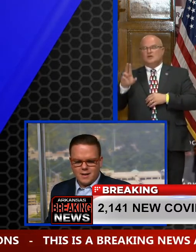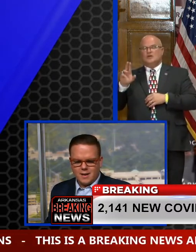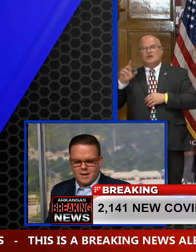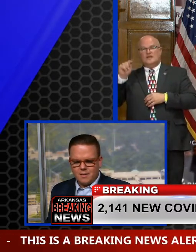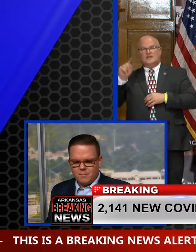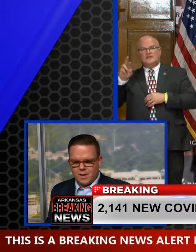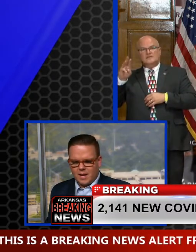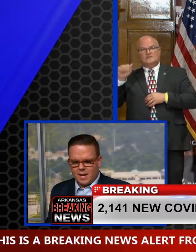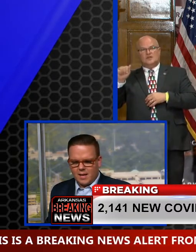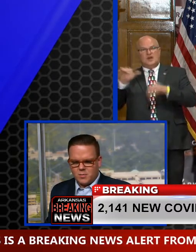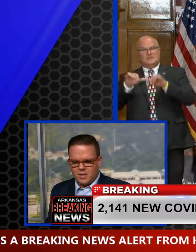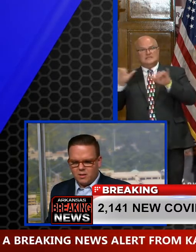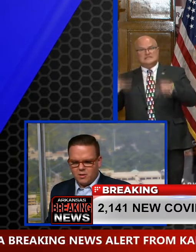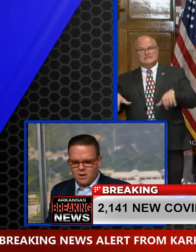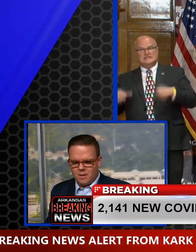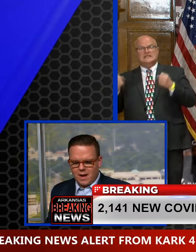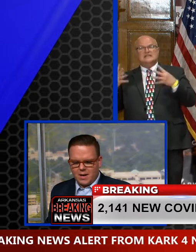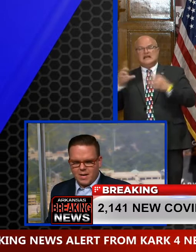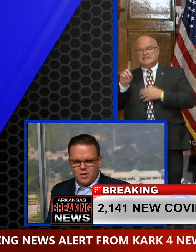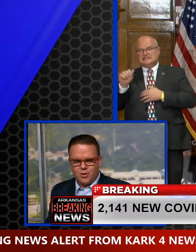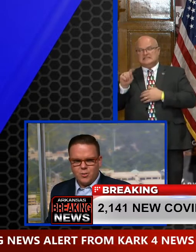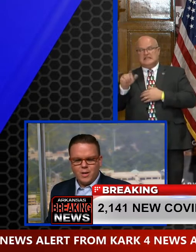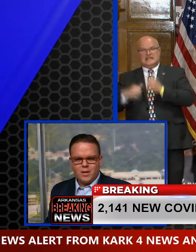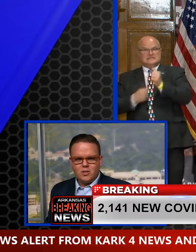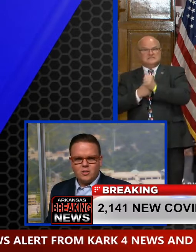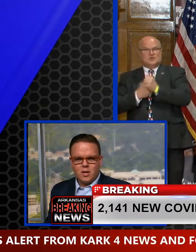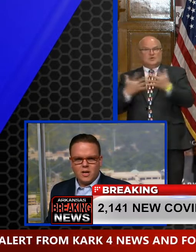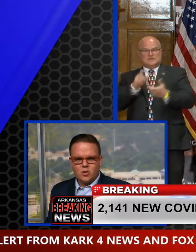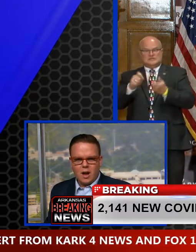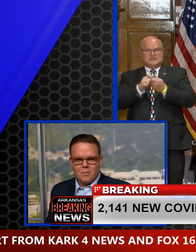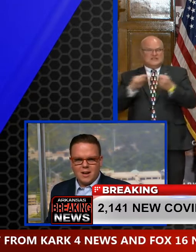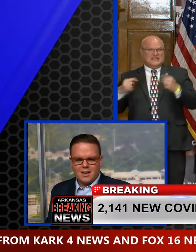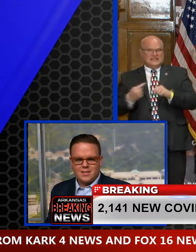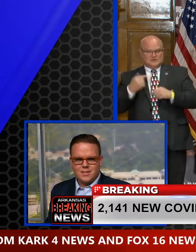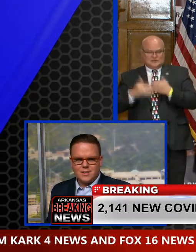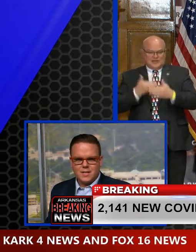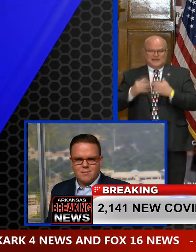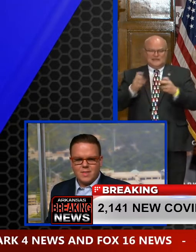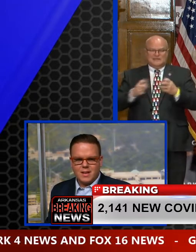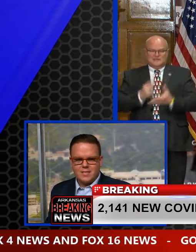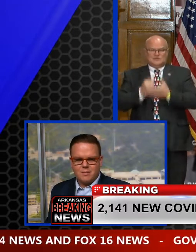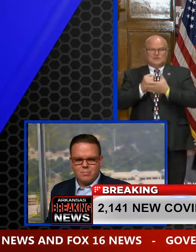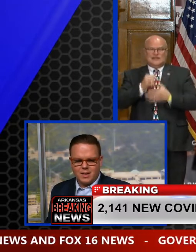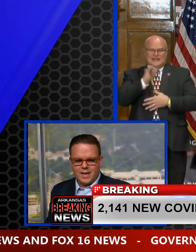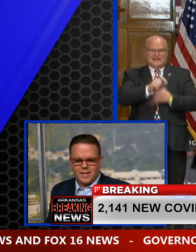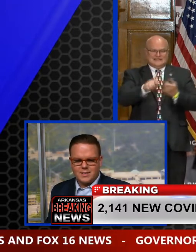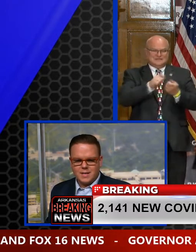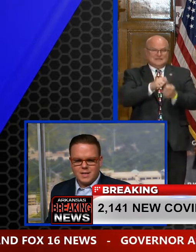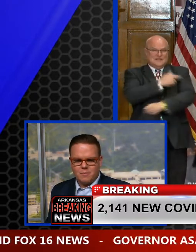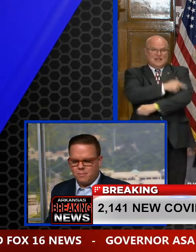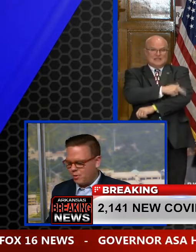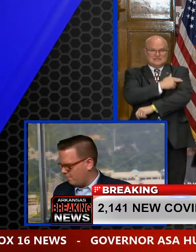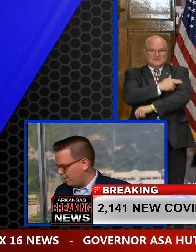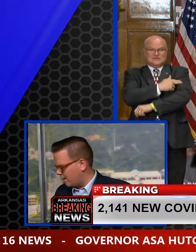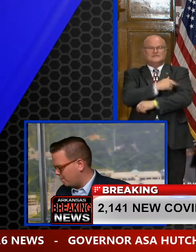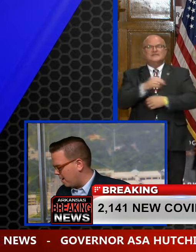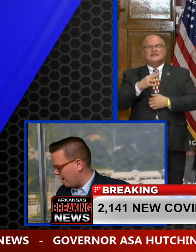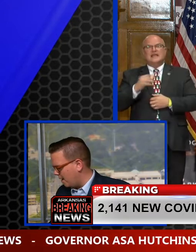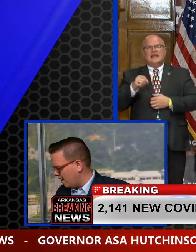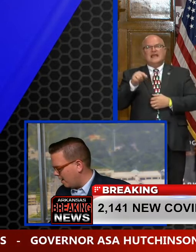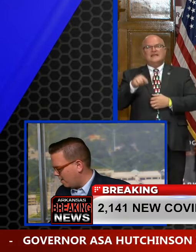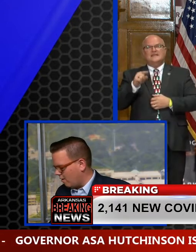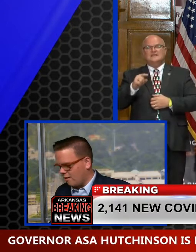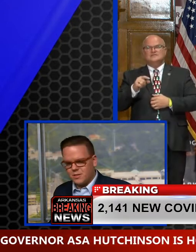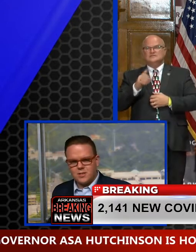office as we learn about a new TraumaCon system that is in place, put in place